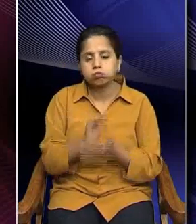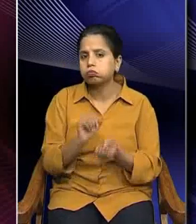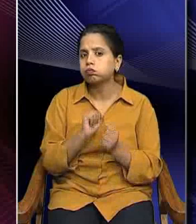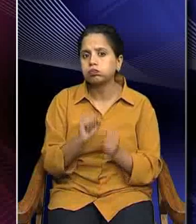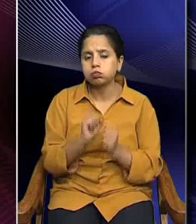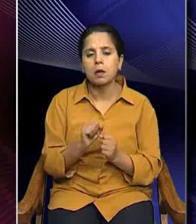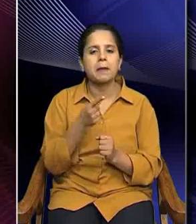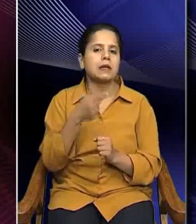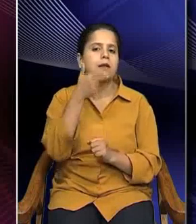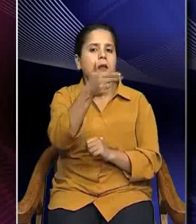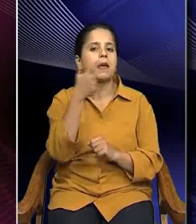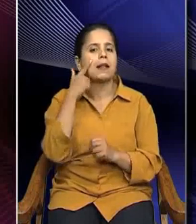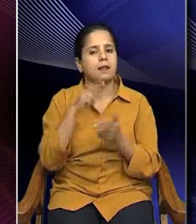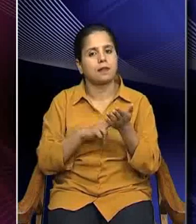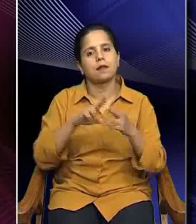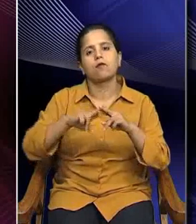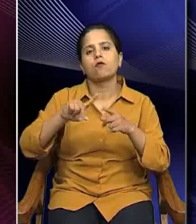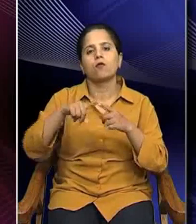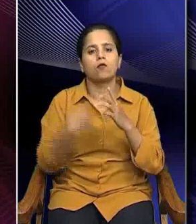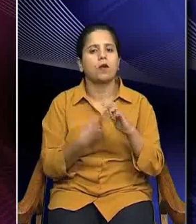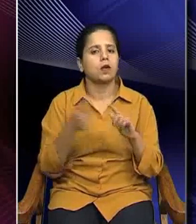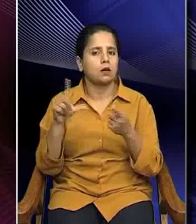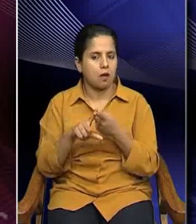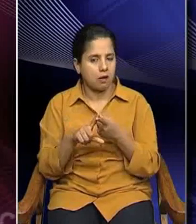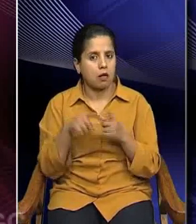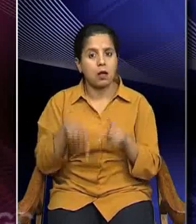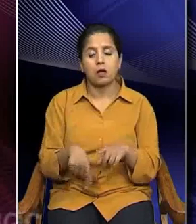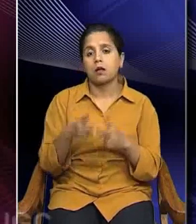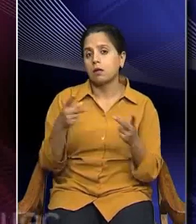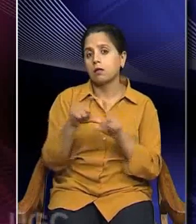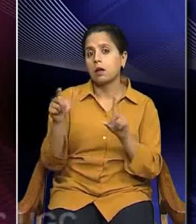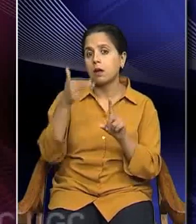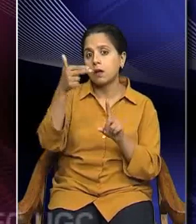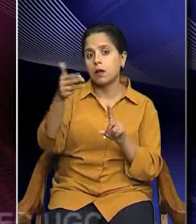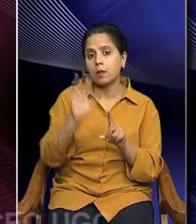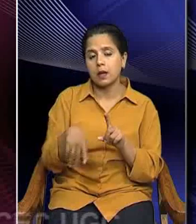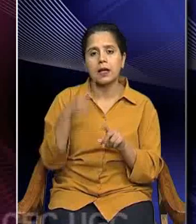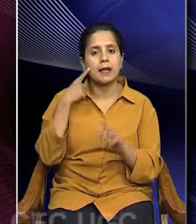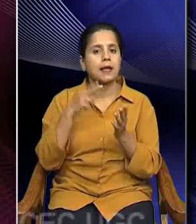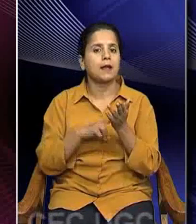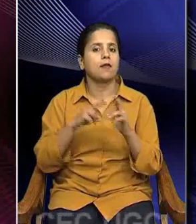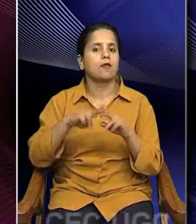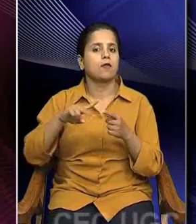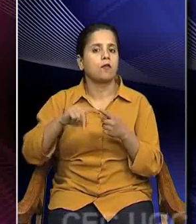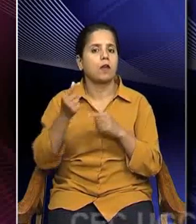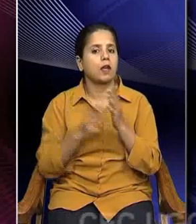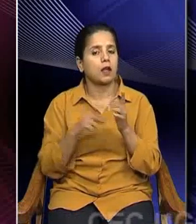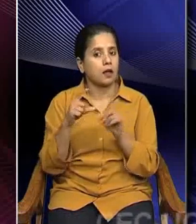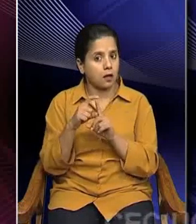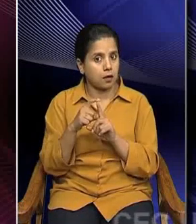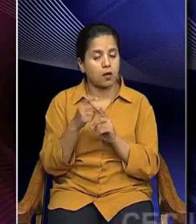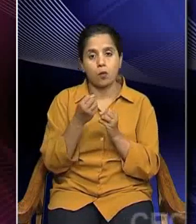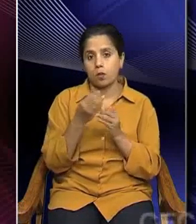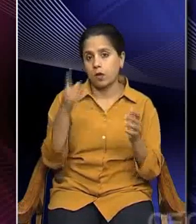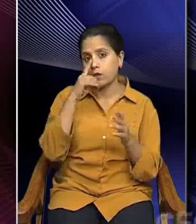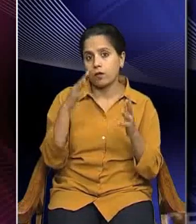infertile, right? And in demography they are referred as infecund. So for most